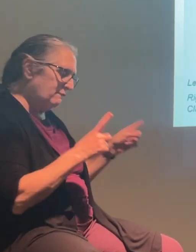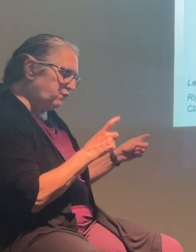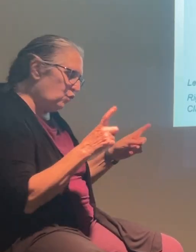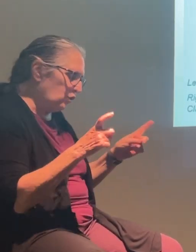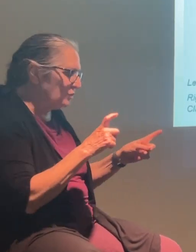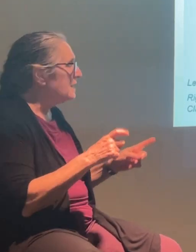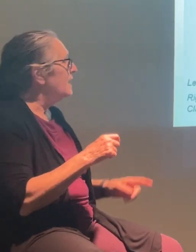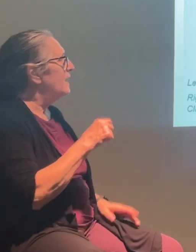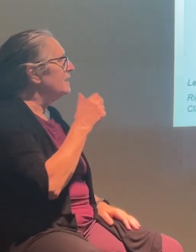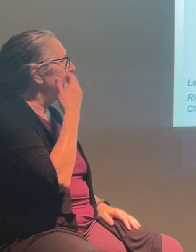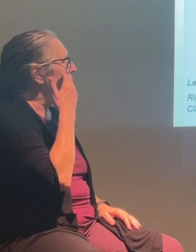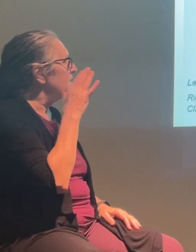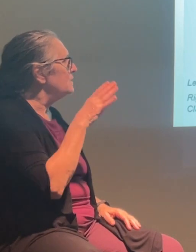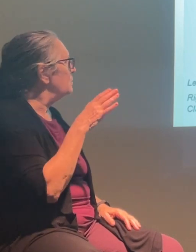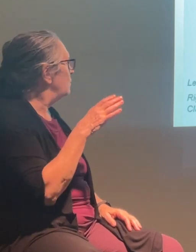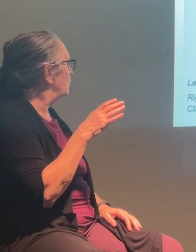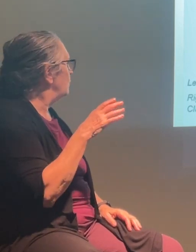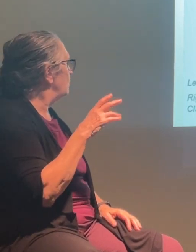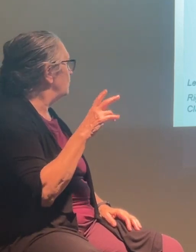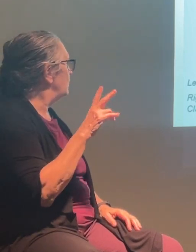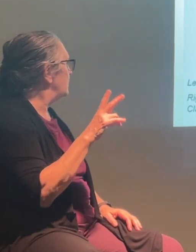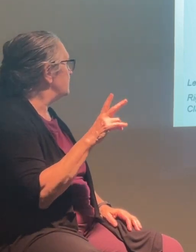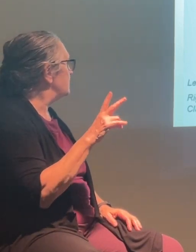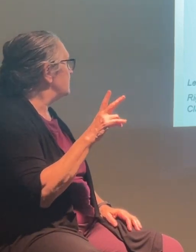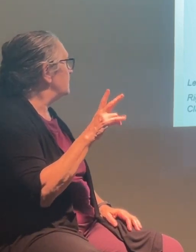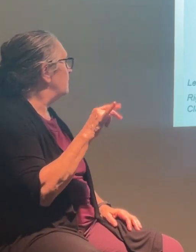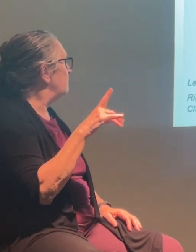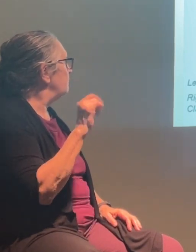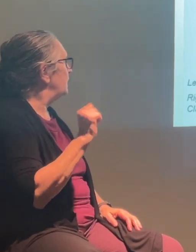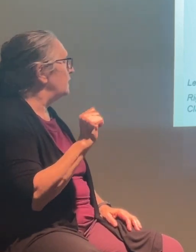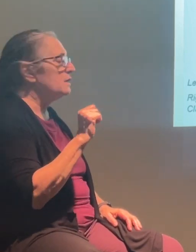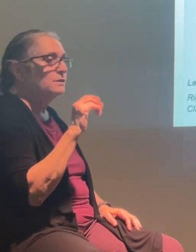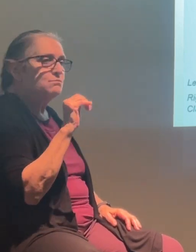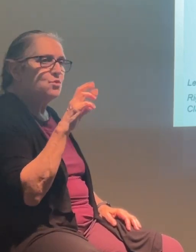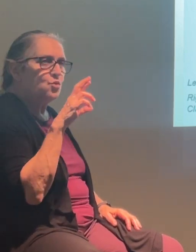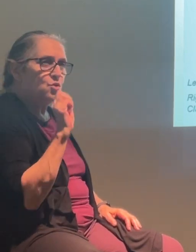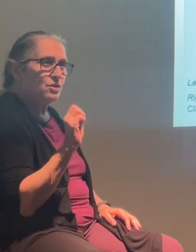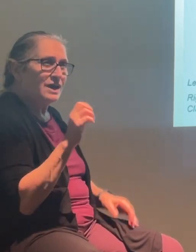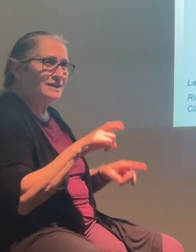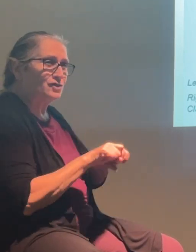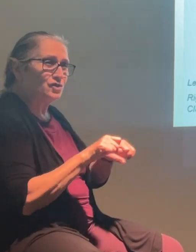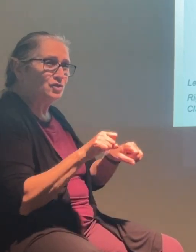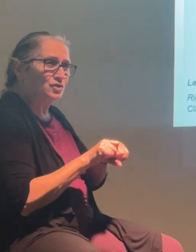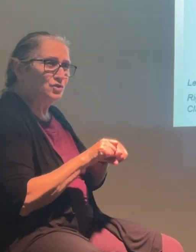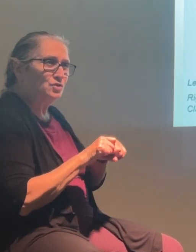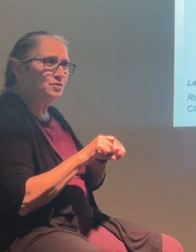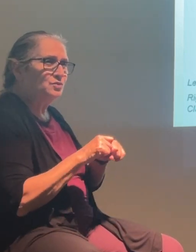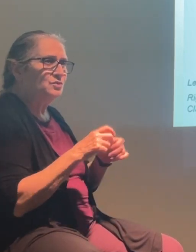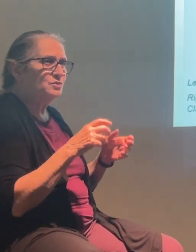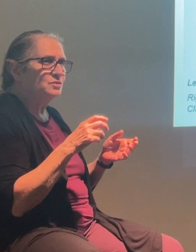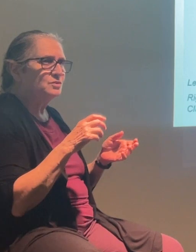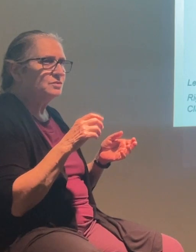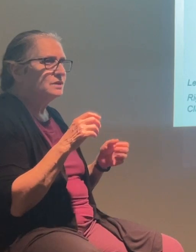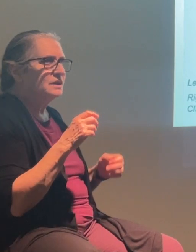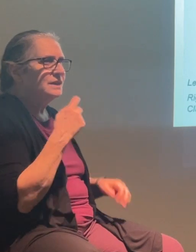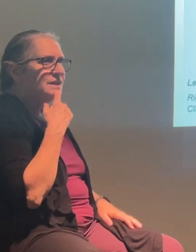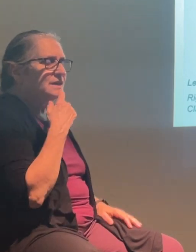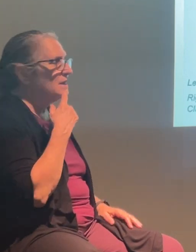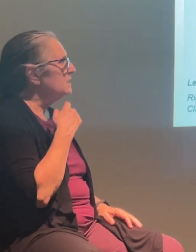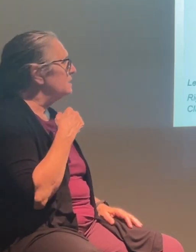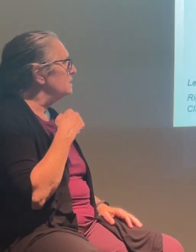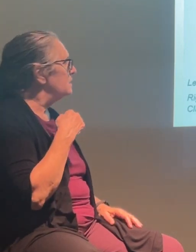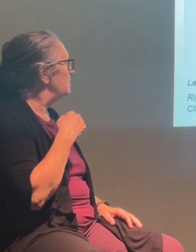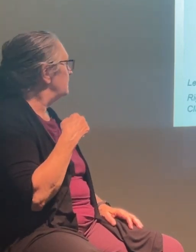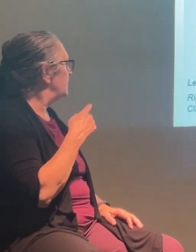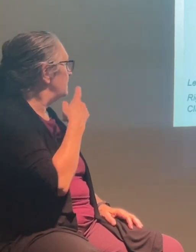not familiar with Vidamour as a shoe manufacturer, but if you listen to it phonetically, in French, it means